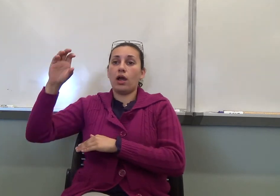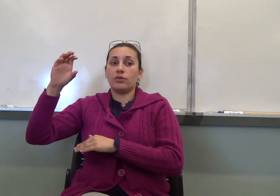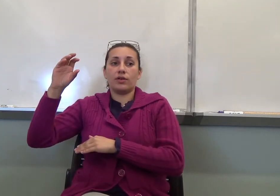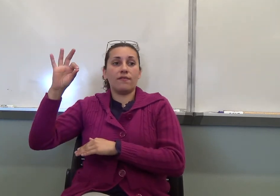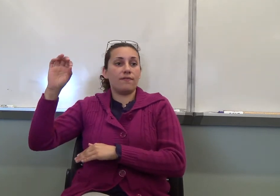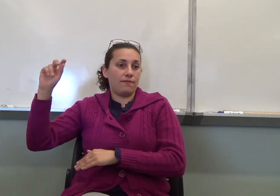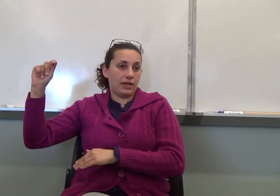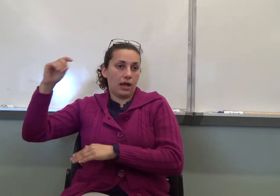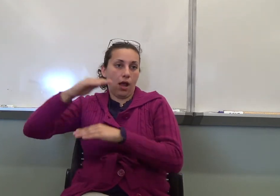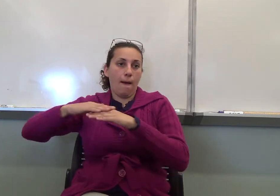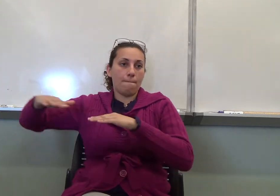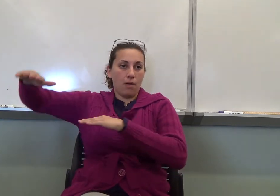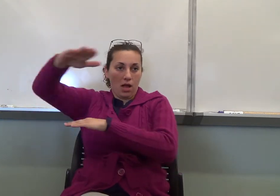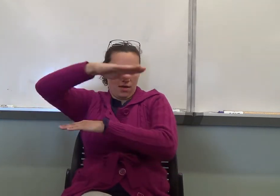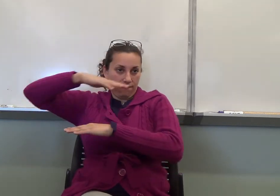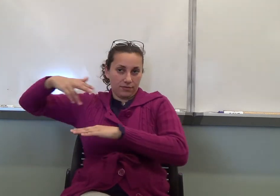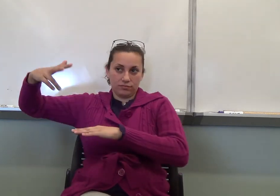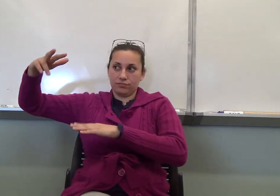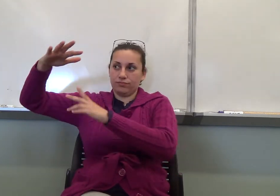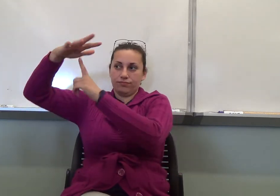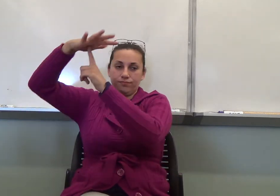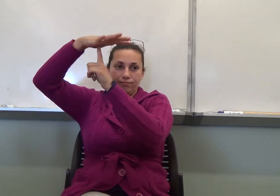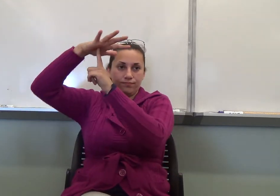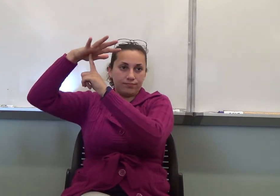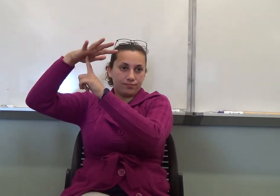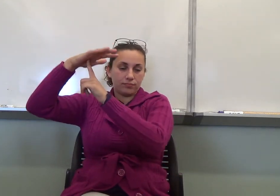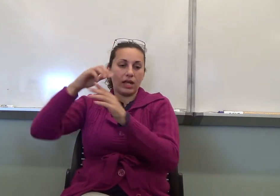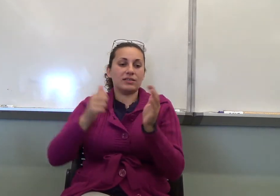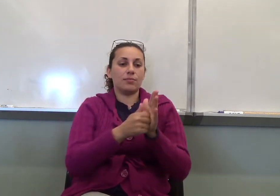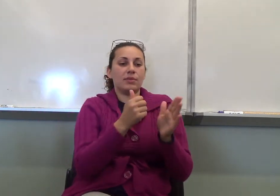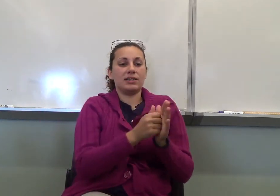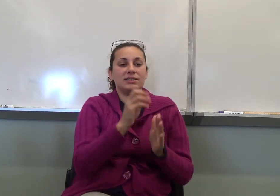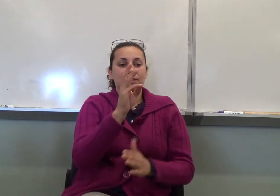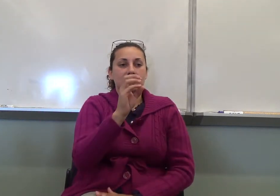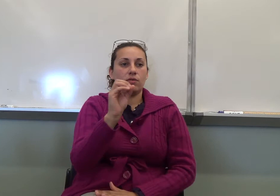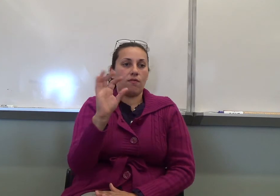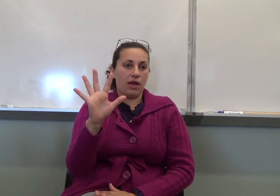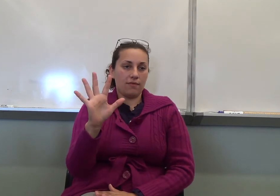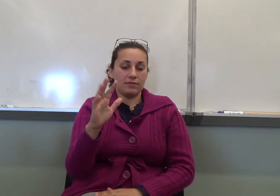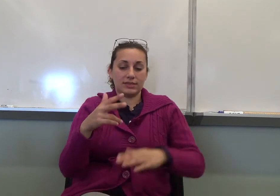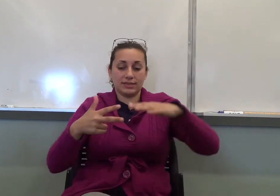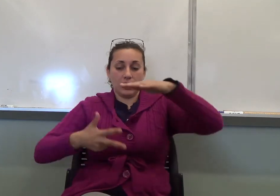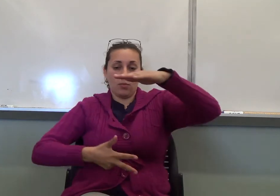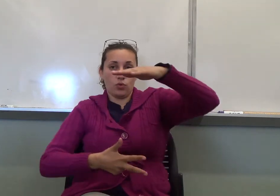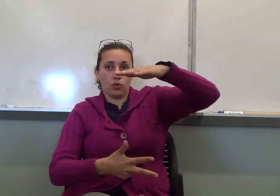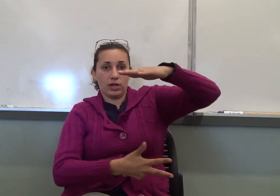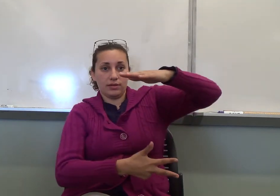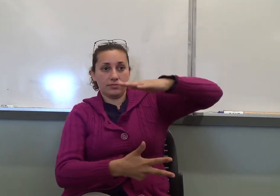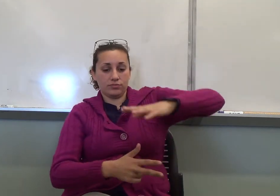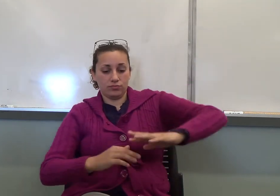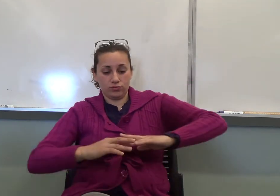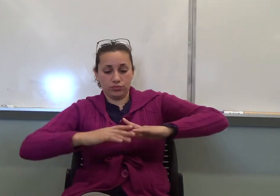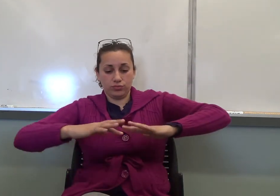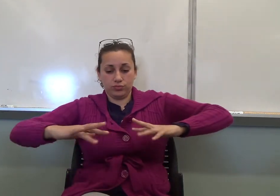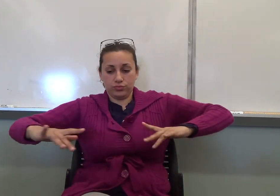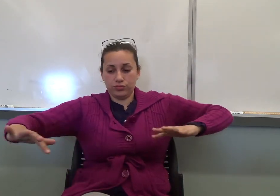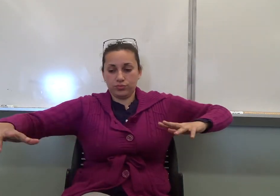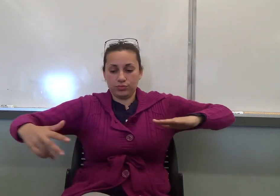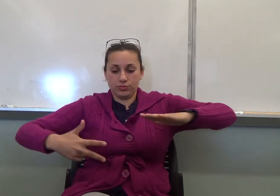say? 605. A submarine is directly below the helicopter, 125 feet below